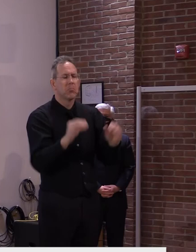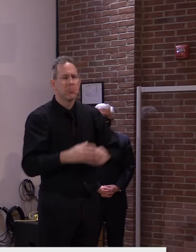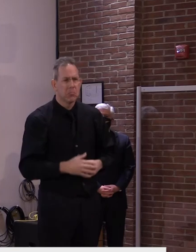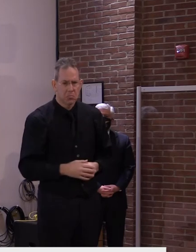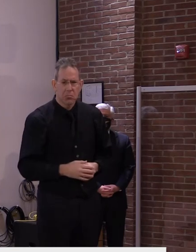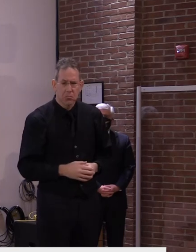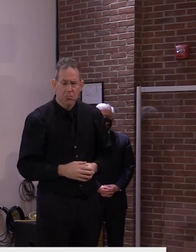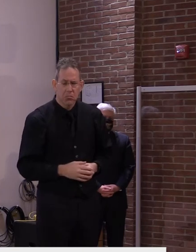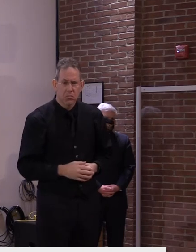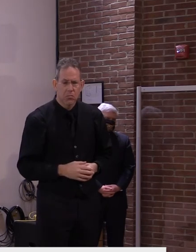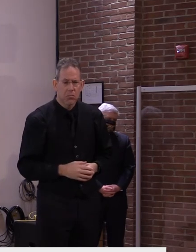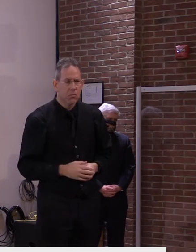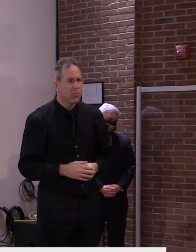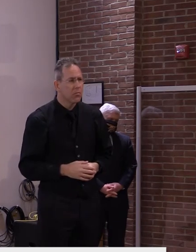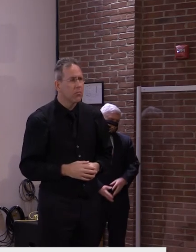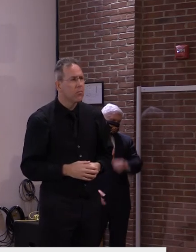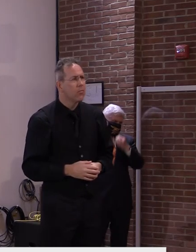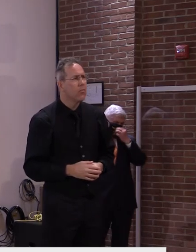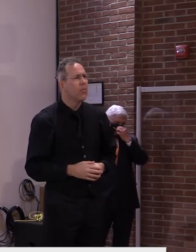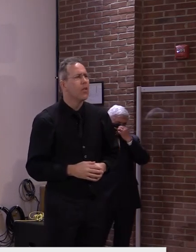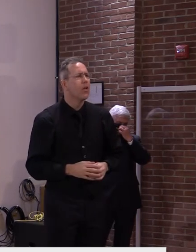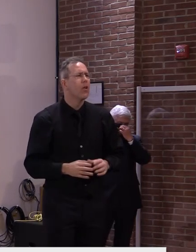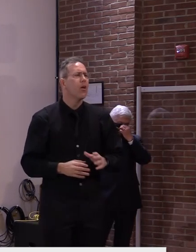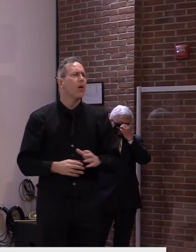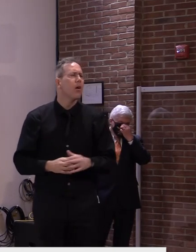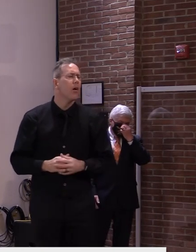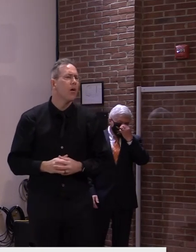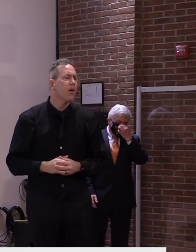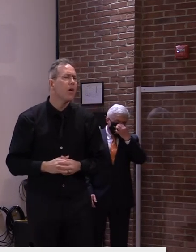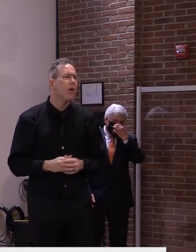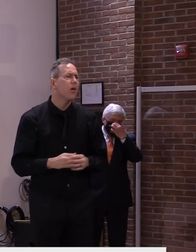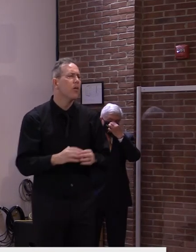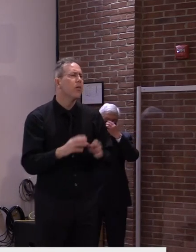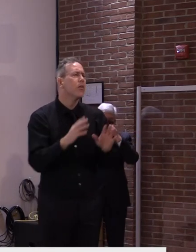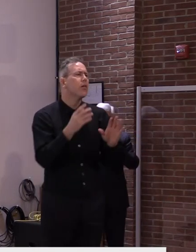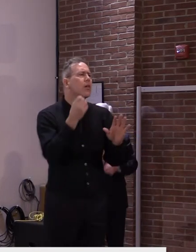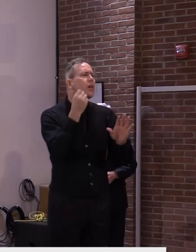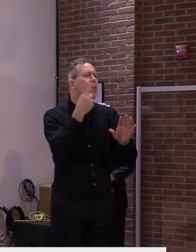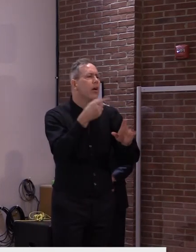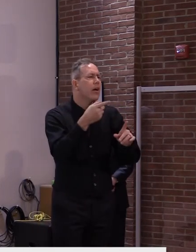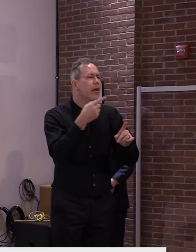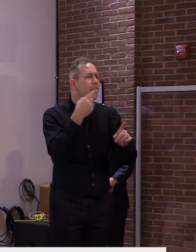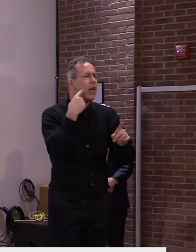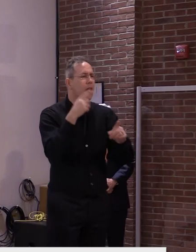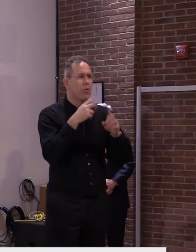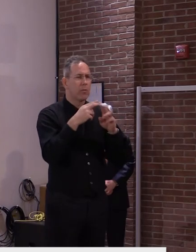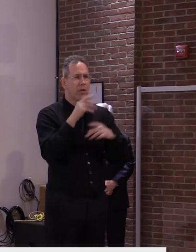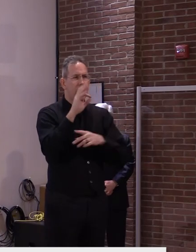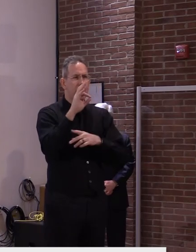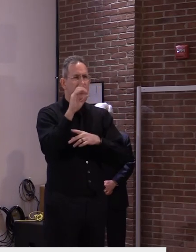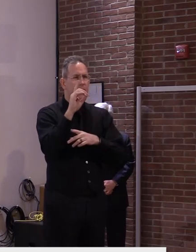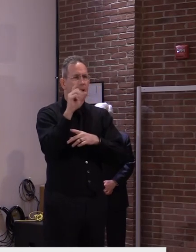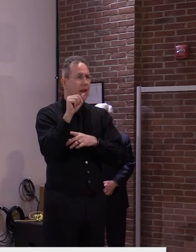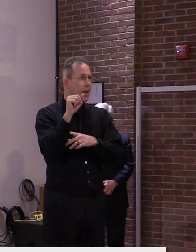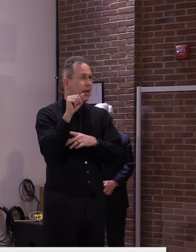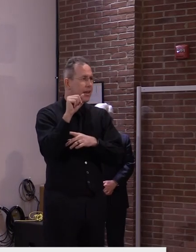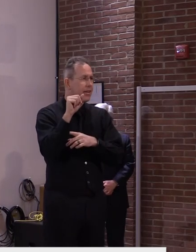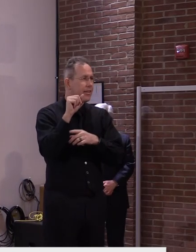I see. And most of that would also come from the FDA, and the FDA has not indicated either.